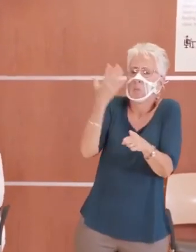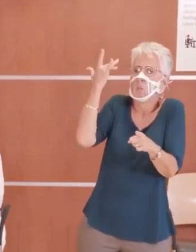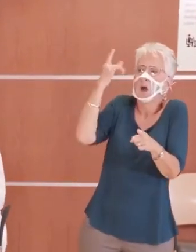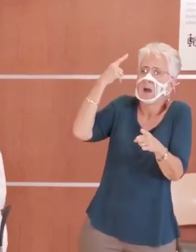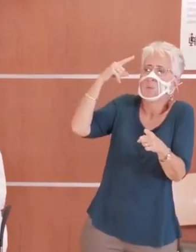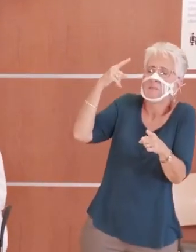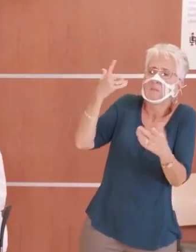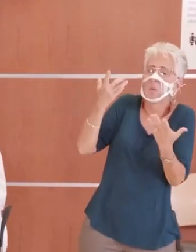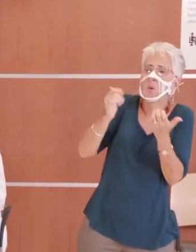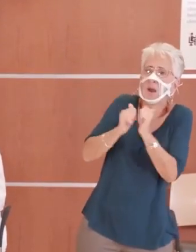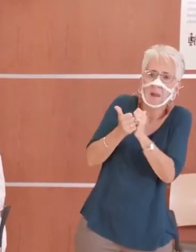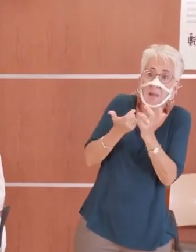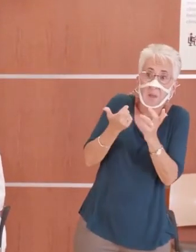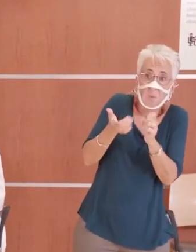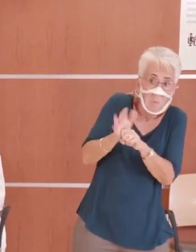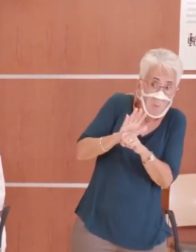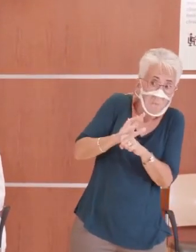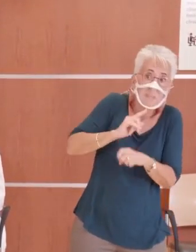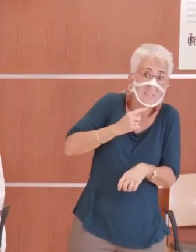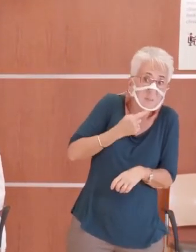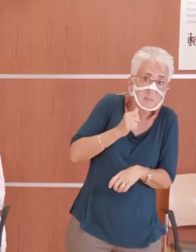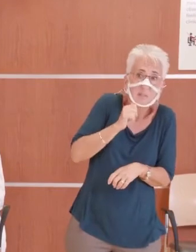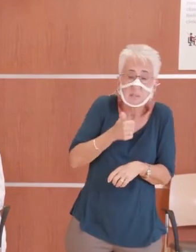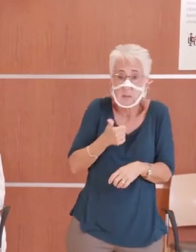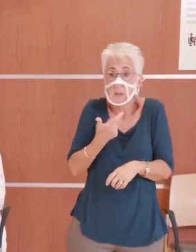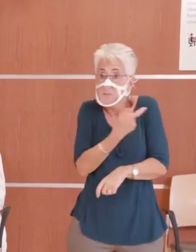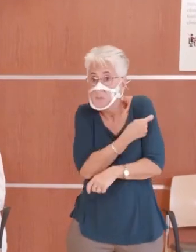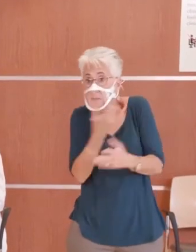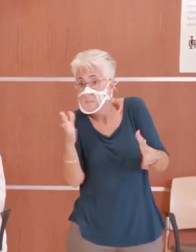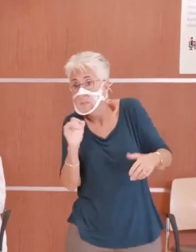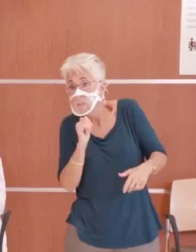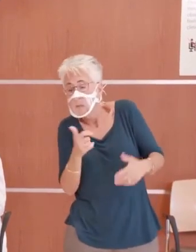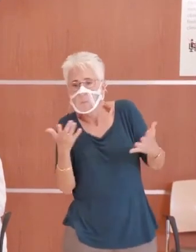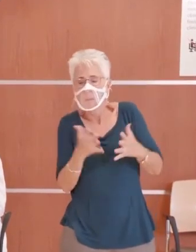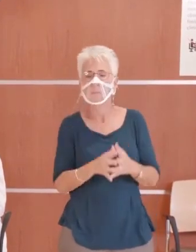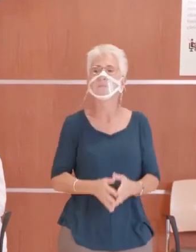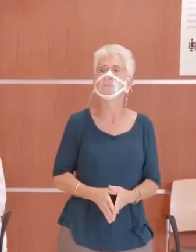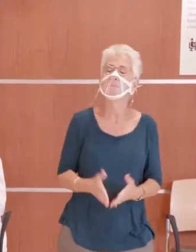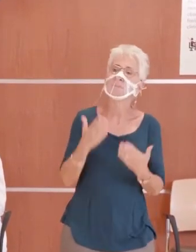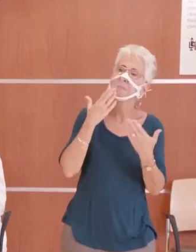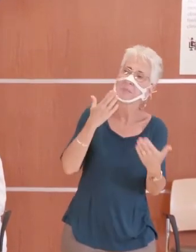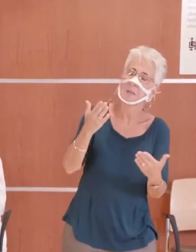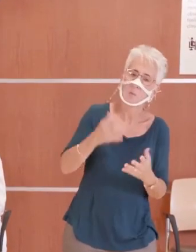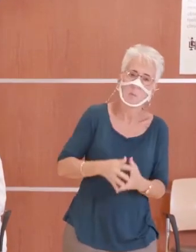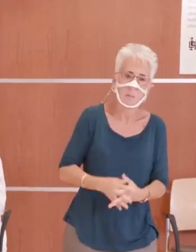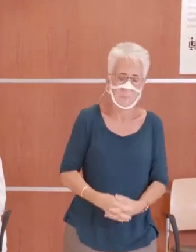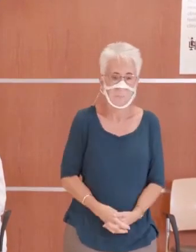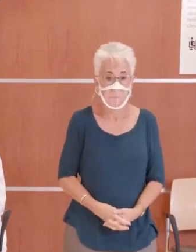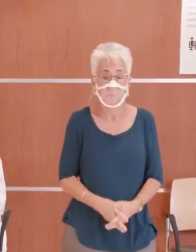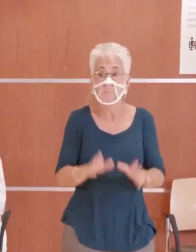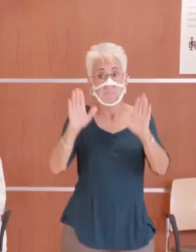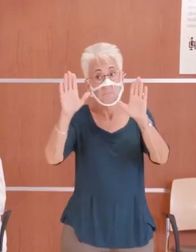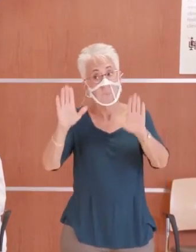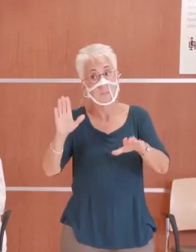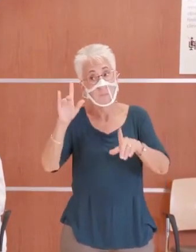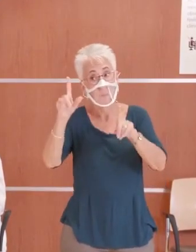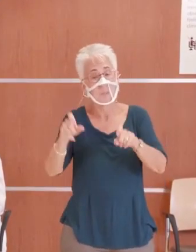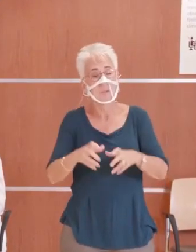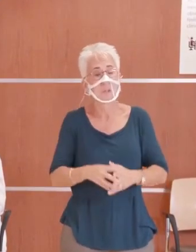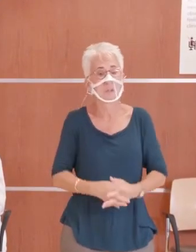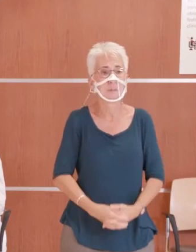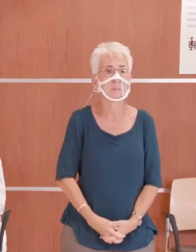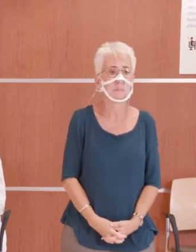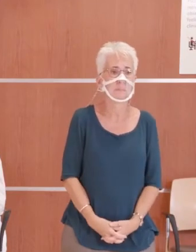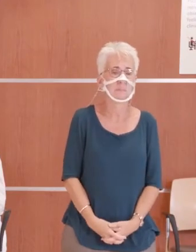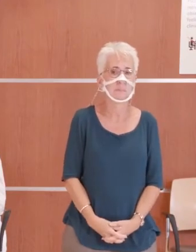people are getting, and also how people are getting serious COVID at this moment? Thank you very much for the question. I think it's an excellent question.